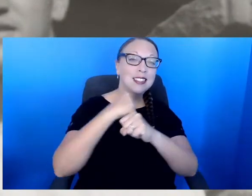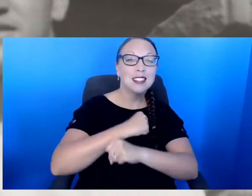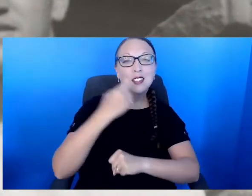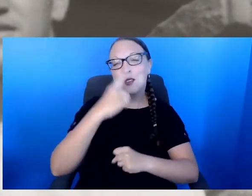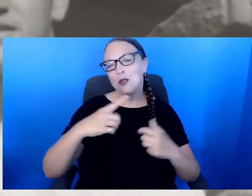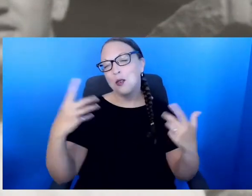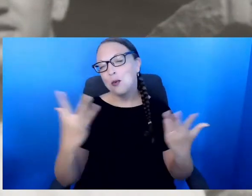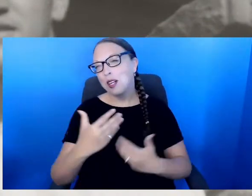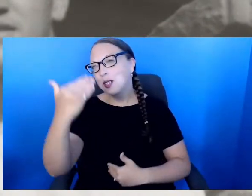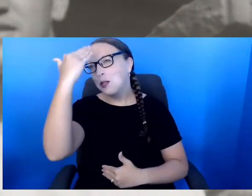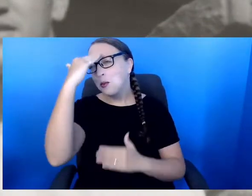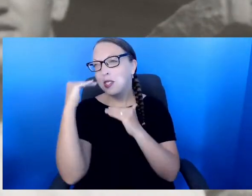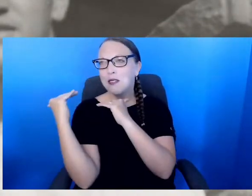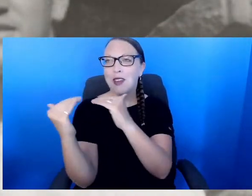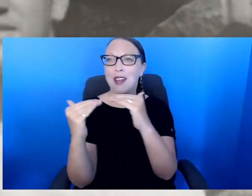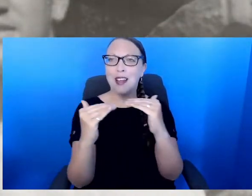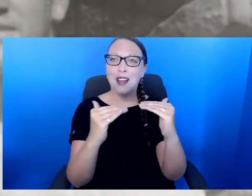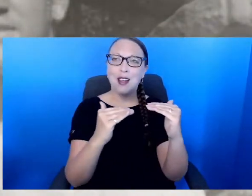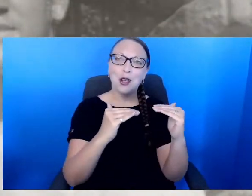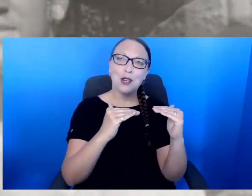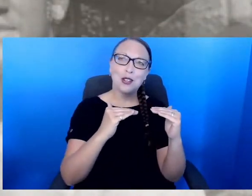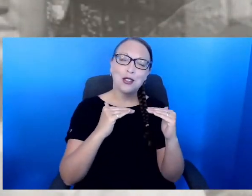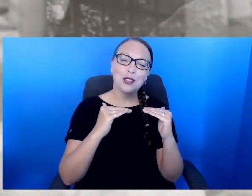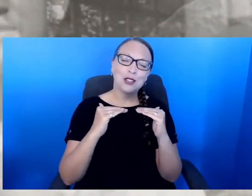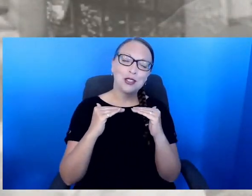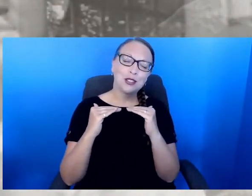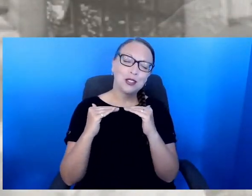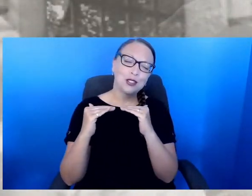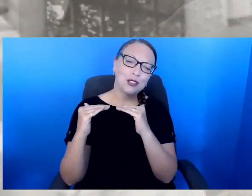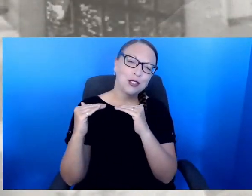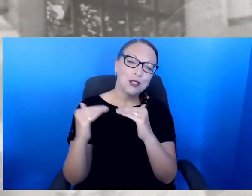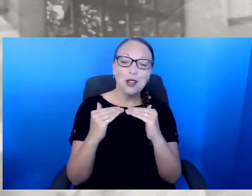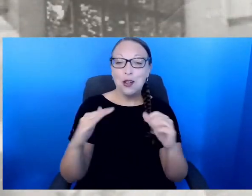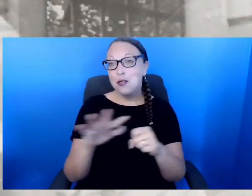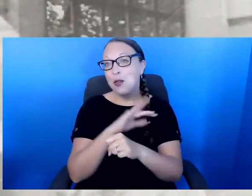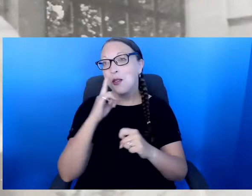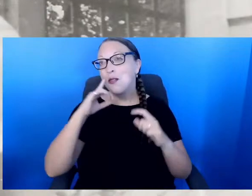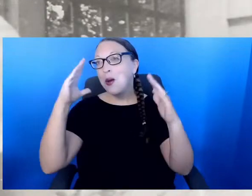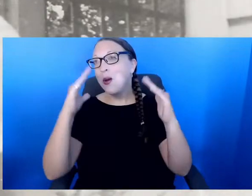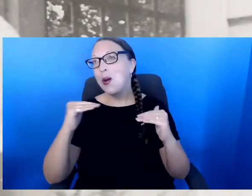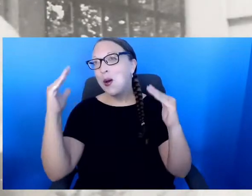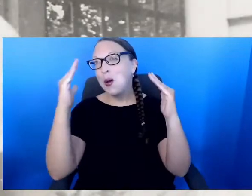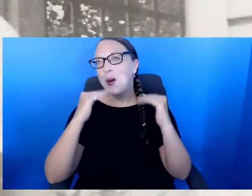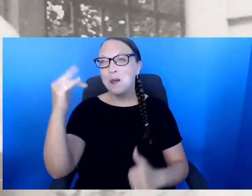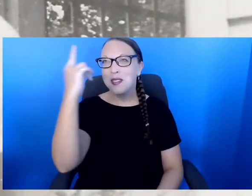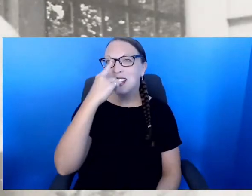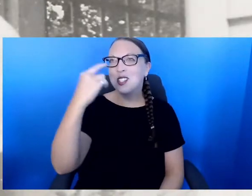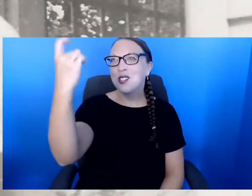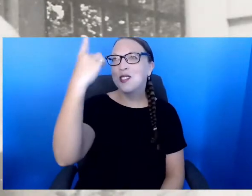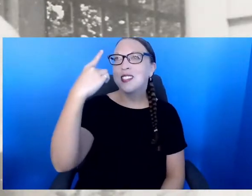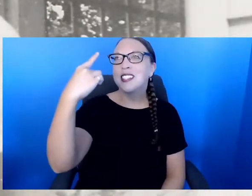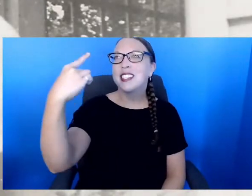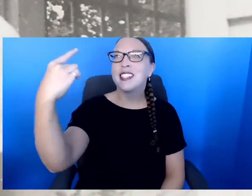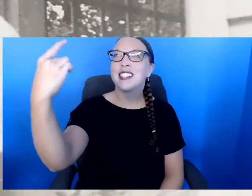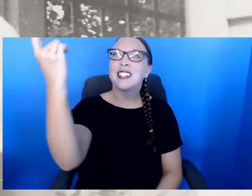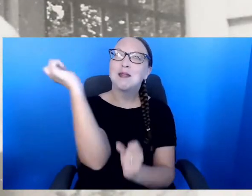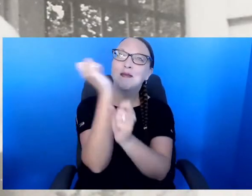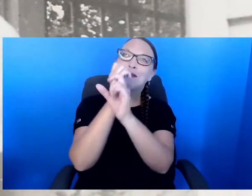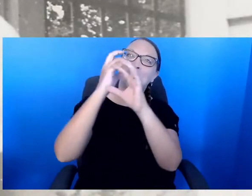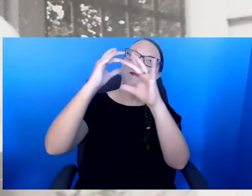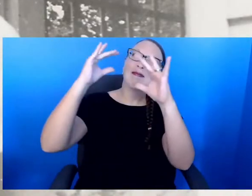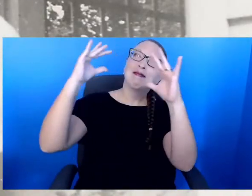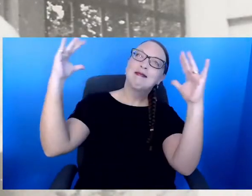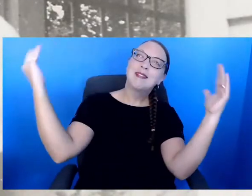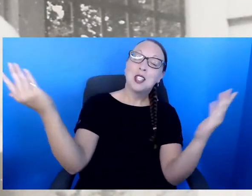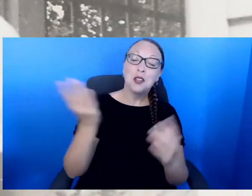fight for what he knew was fair, full of hope and dreams,